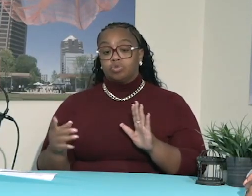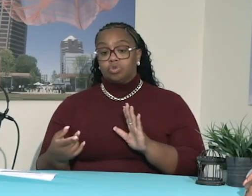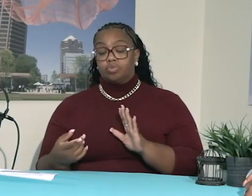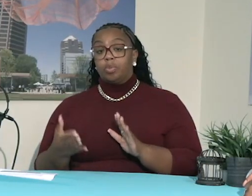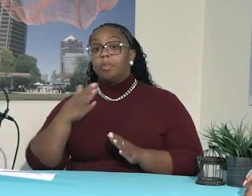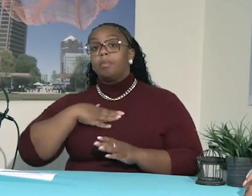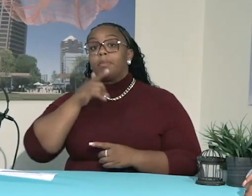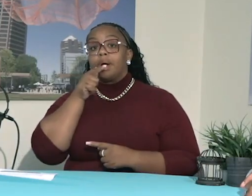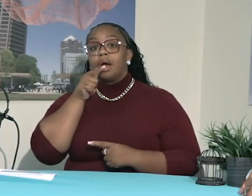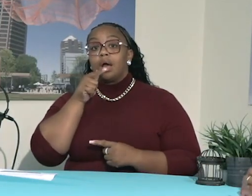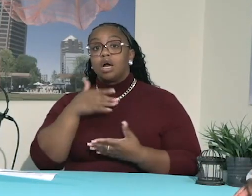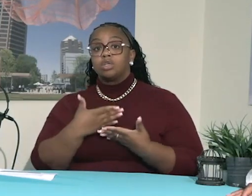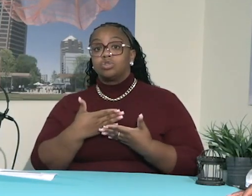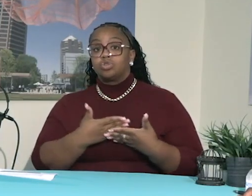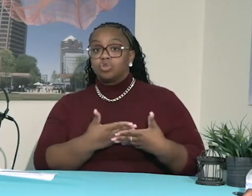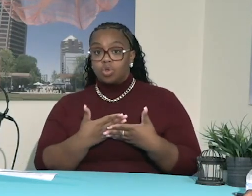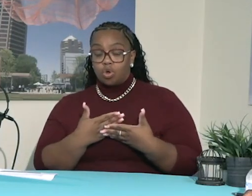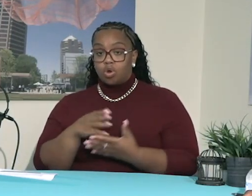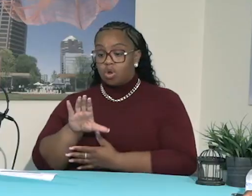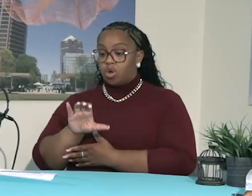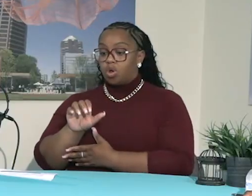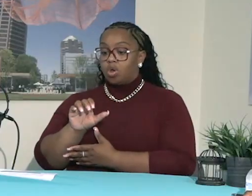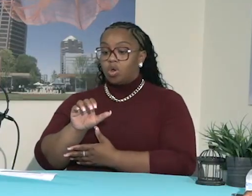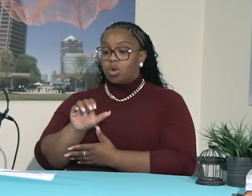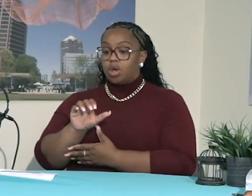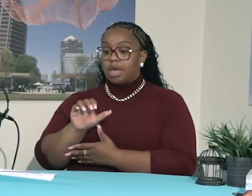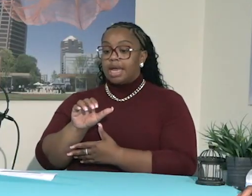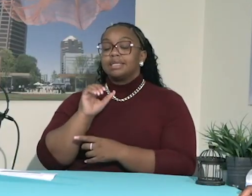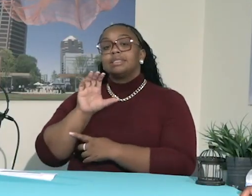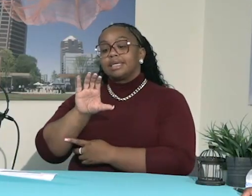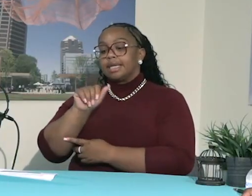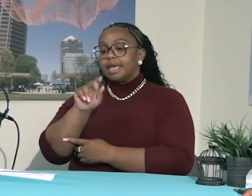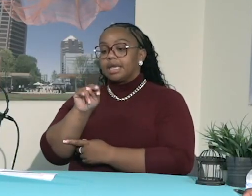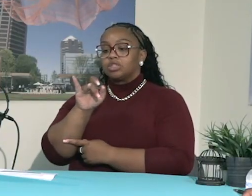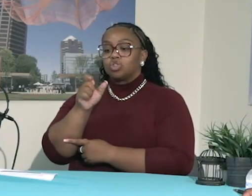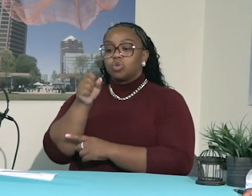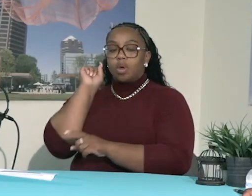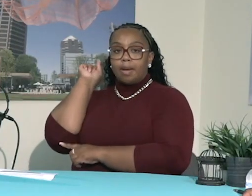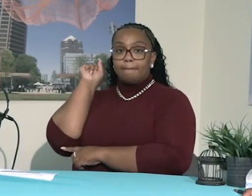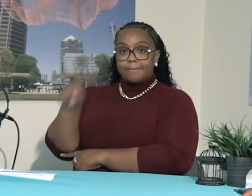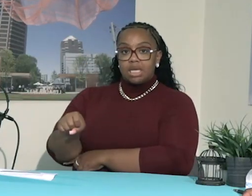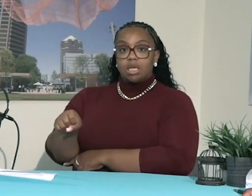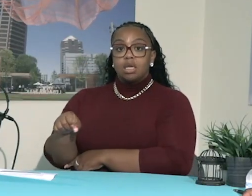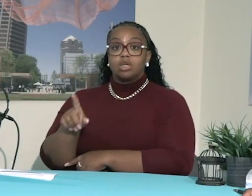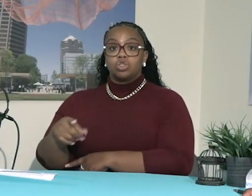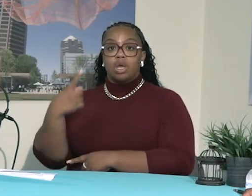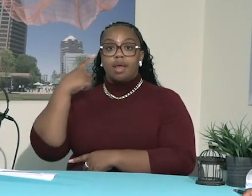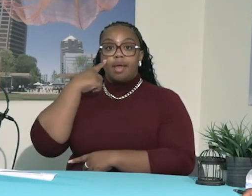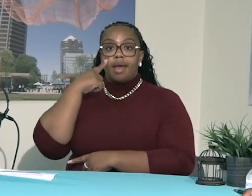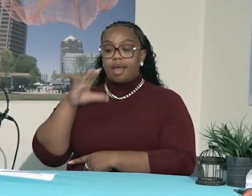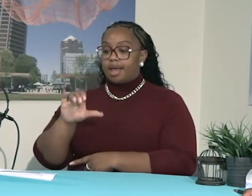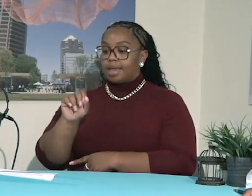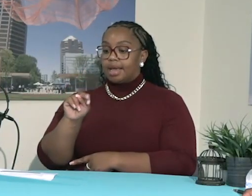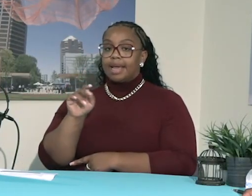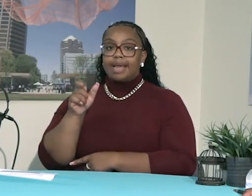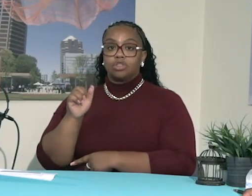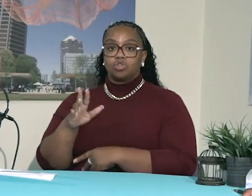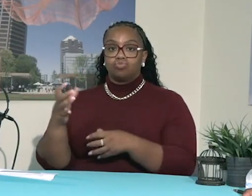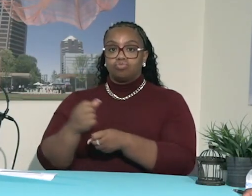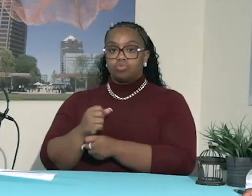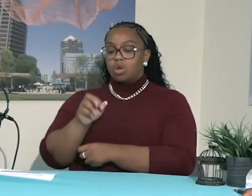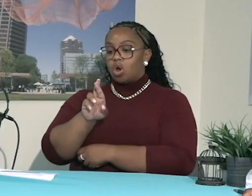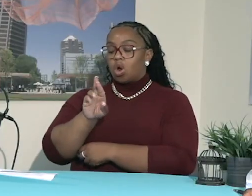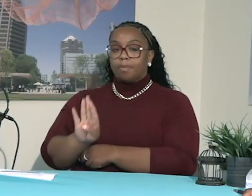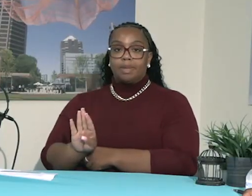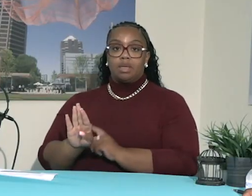of retinoblastoma. She lost her right eye. When I've spoken to families who are RB, we call them RB families, who